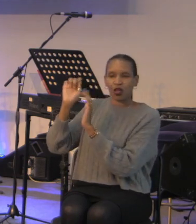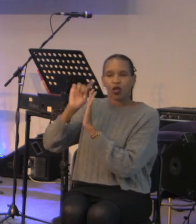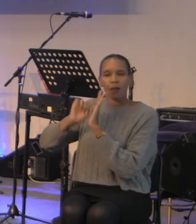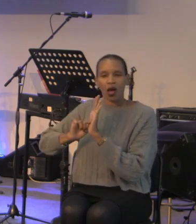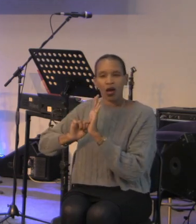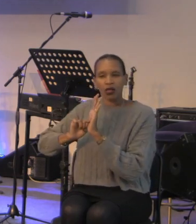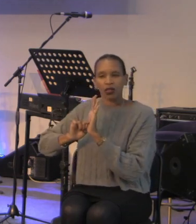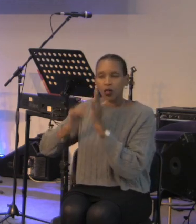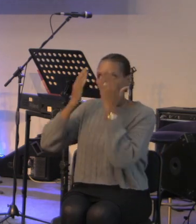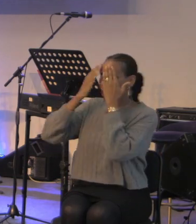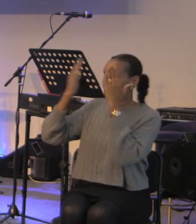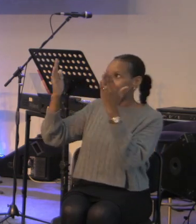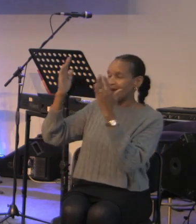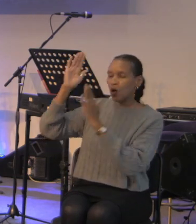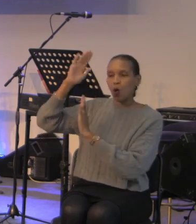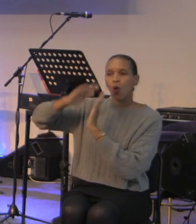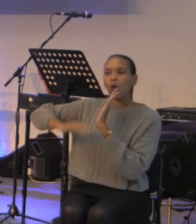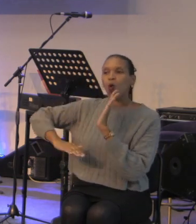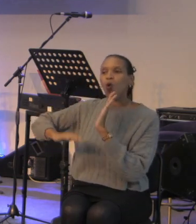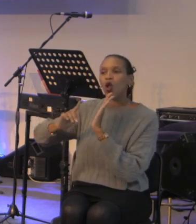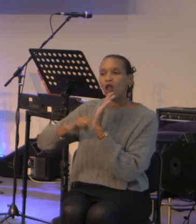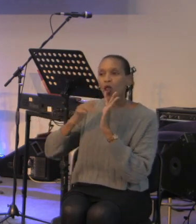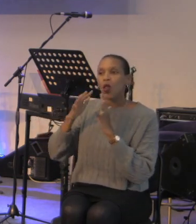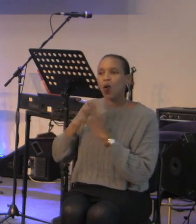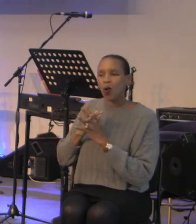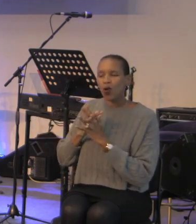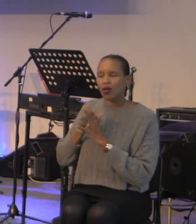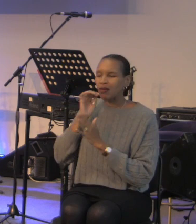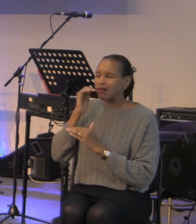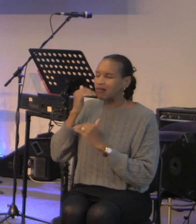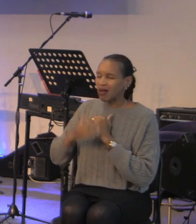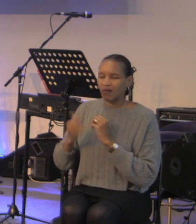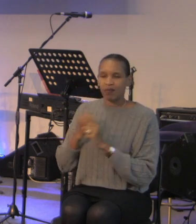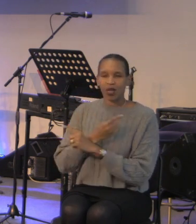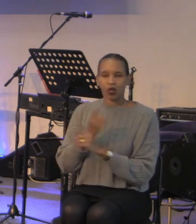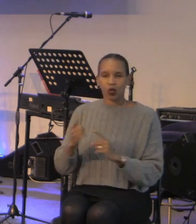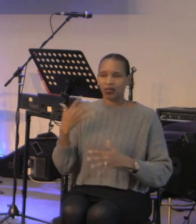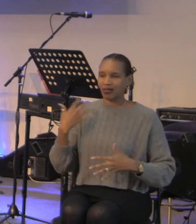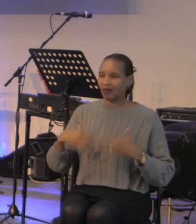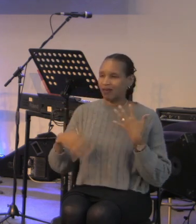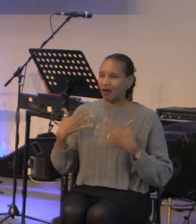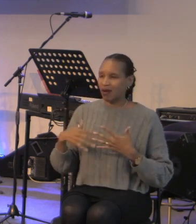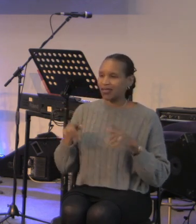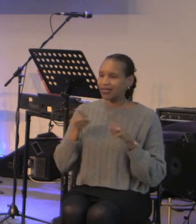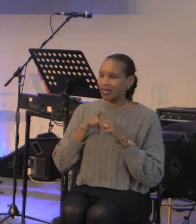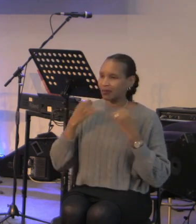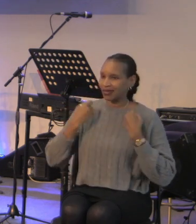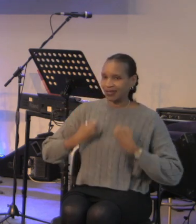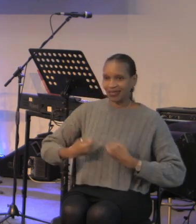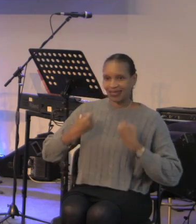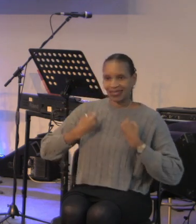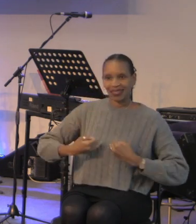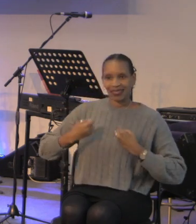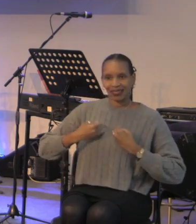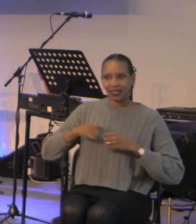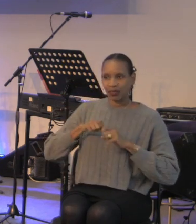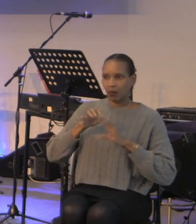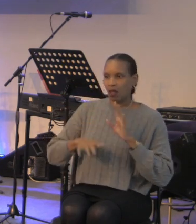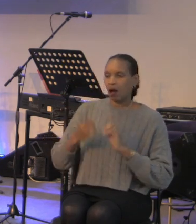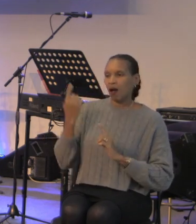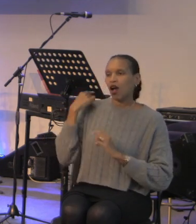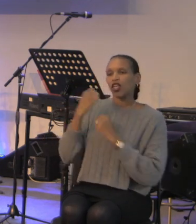obey all his laws, I will never make you suffer any of the diseases I made the Egyptians